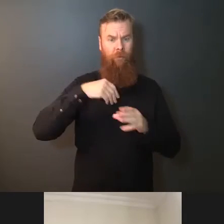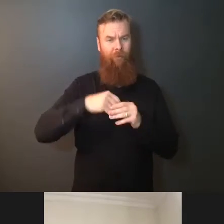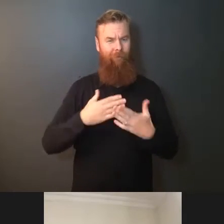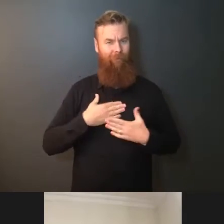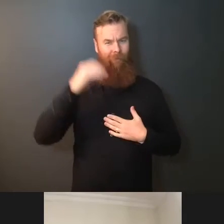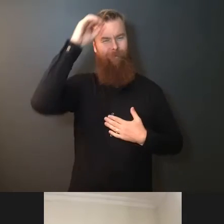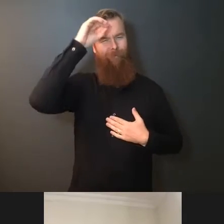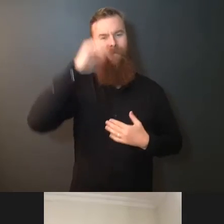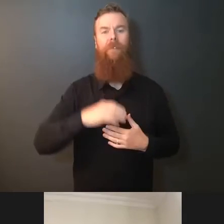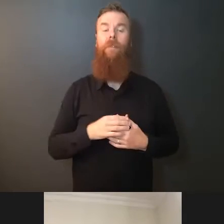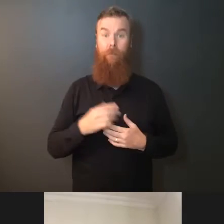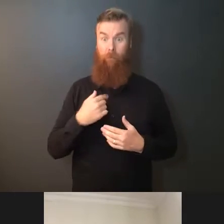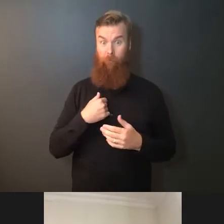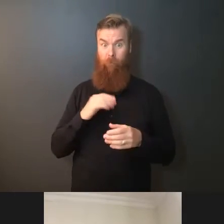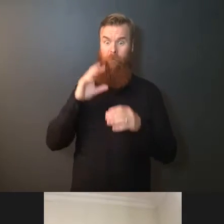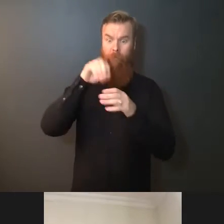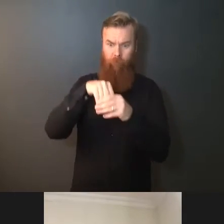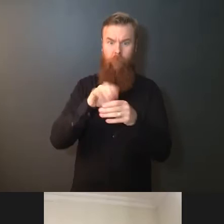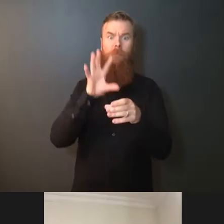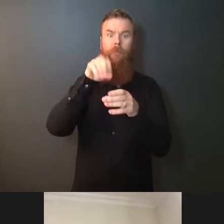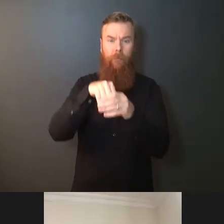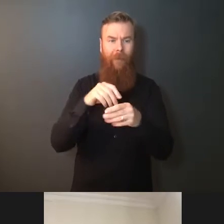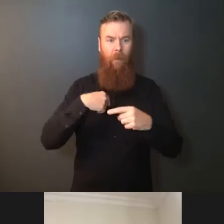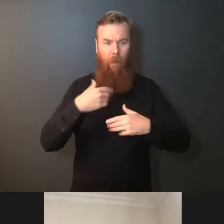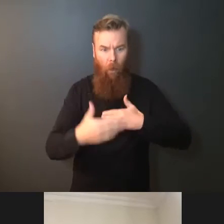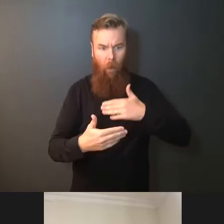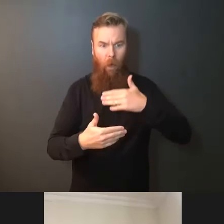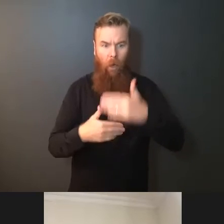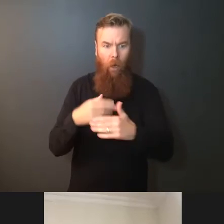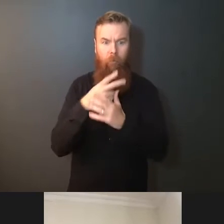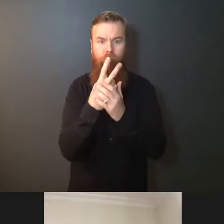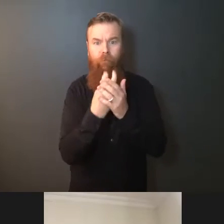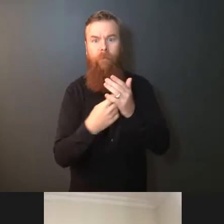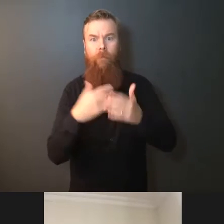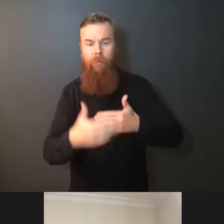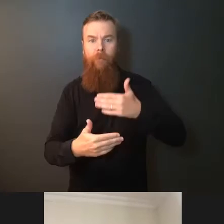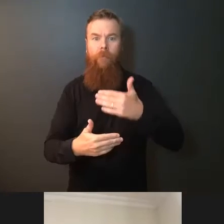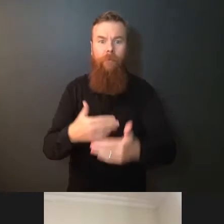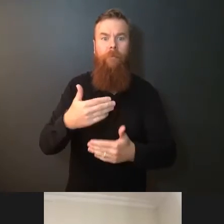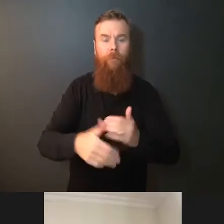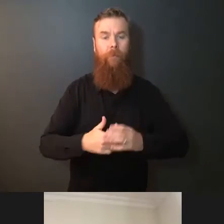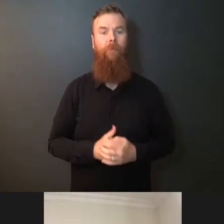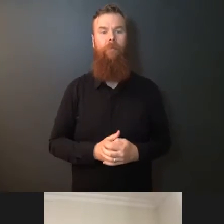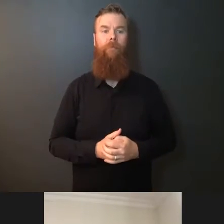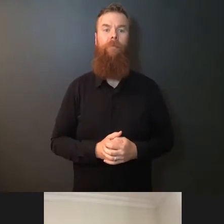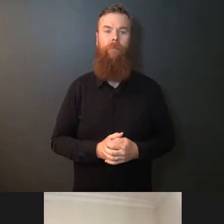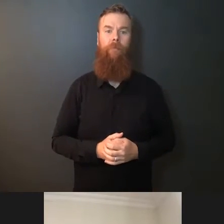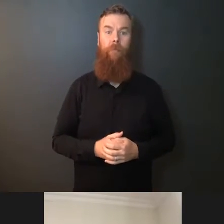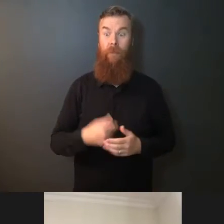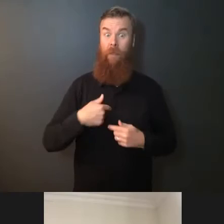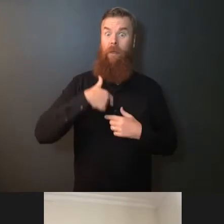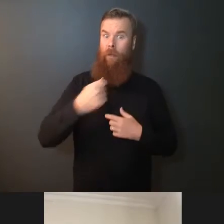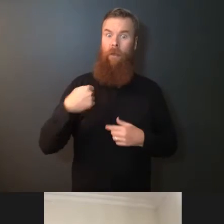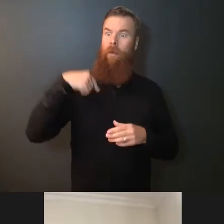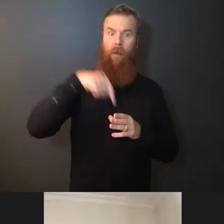They appointed me for an opportunity to travel and make a speech in a COSP-side event in New York. It